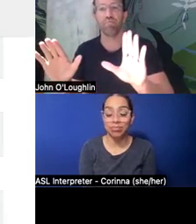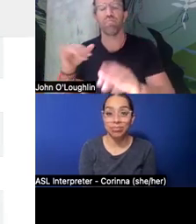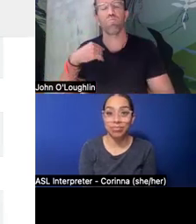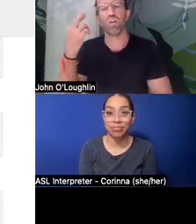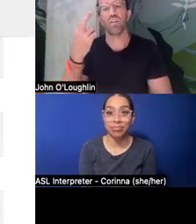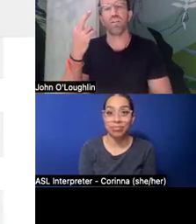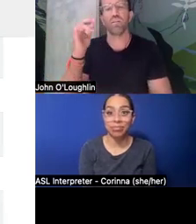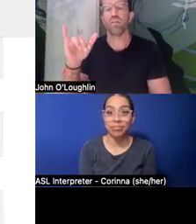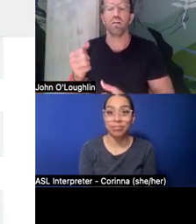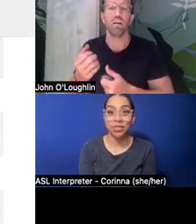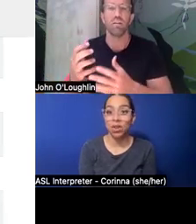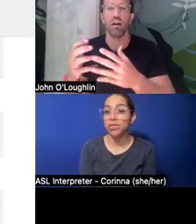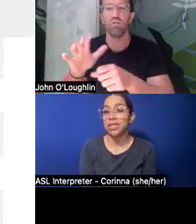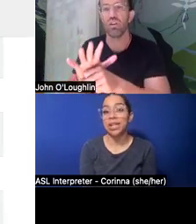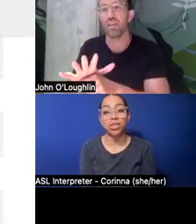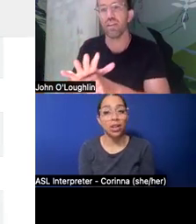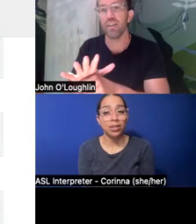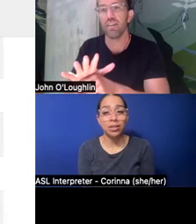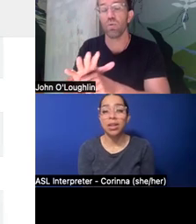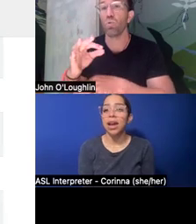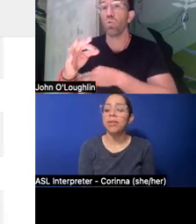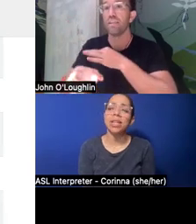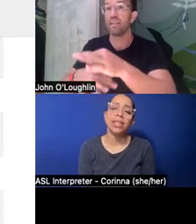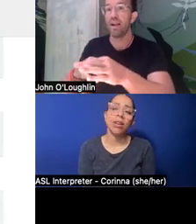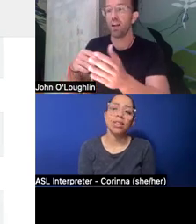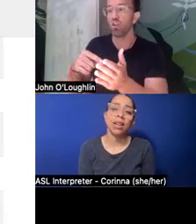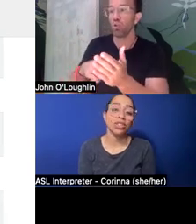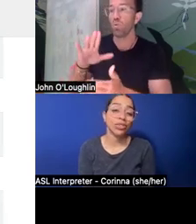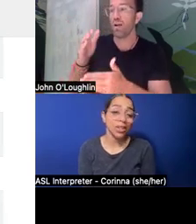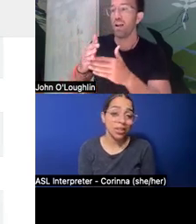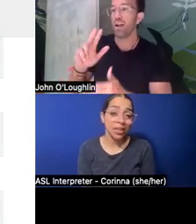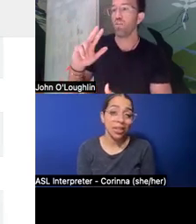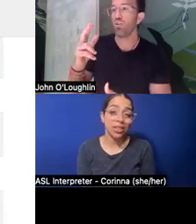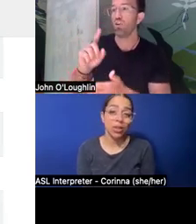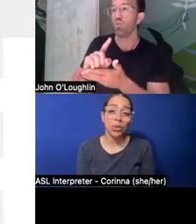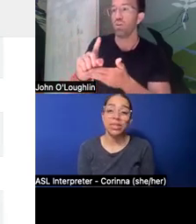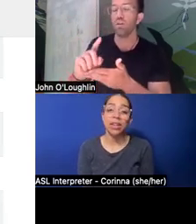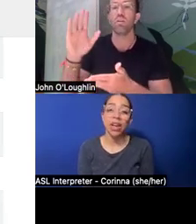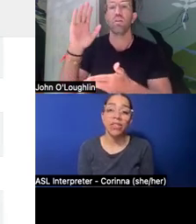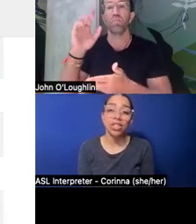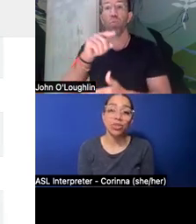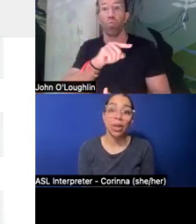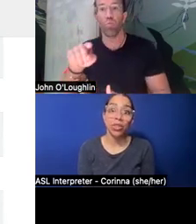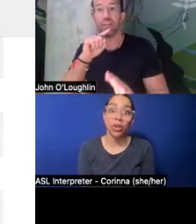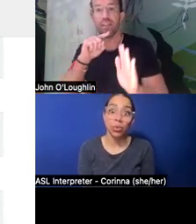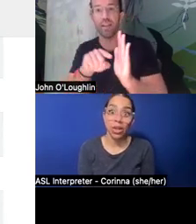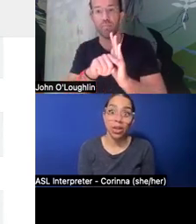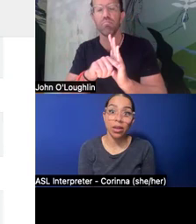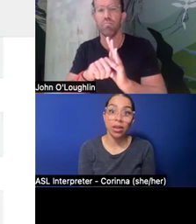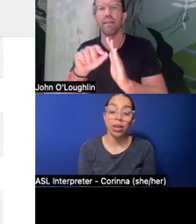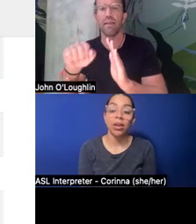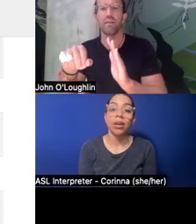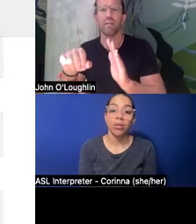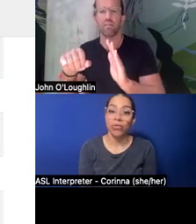Sunday. All of the snapshots. I realized that caused a lot of stress. So instead of having it due by the 3rd